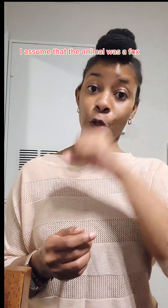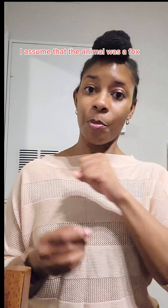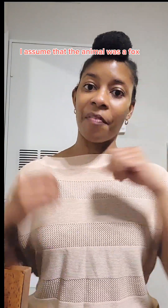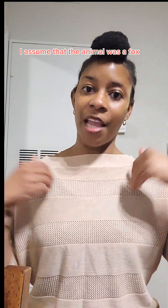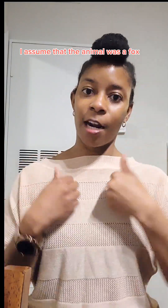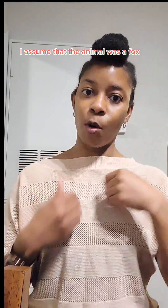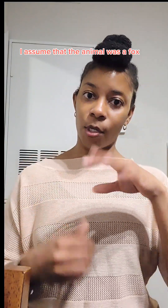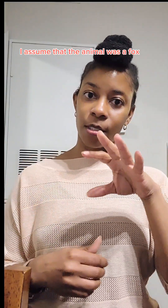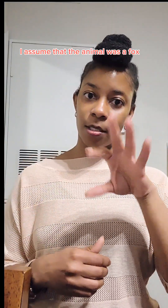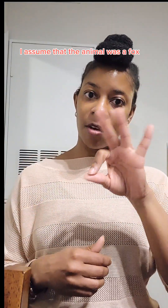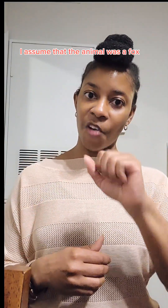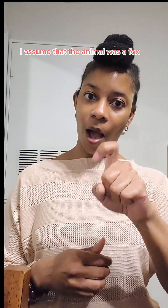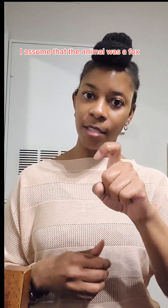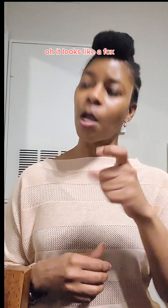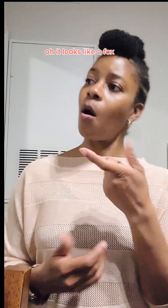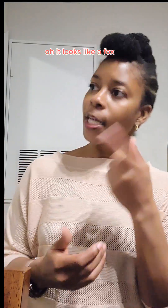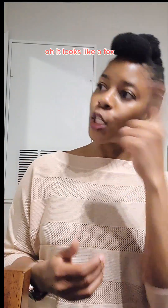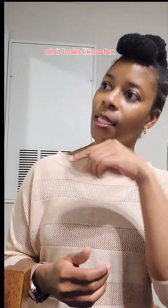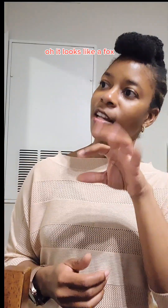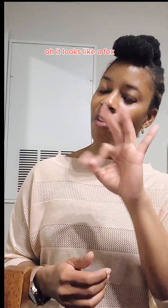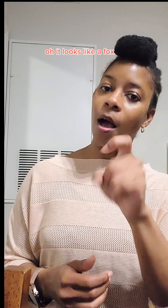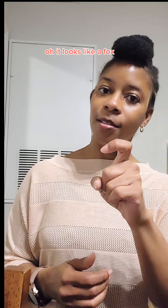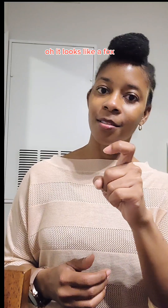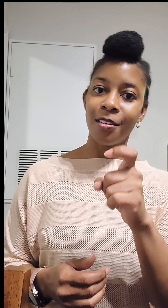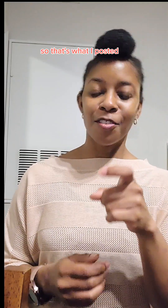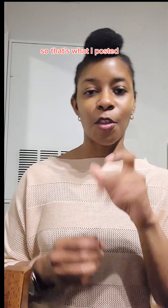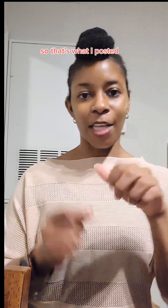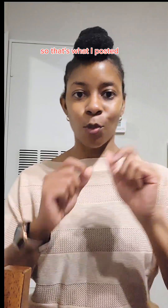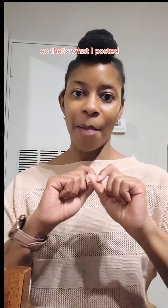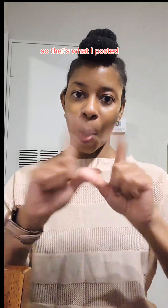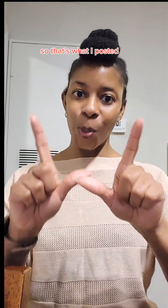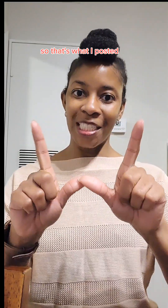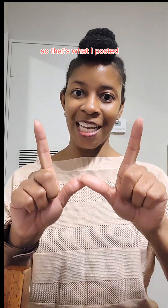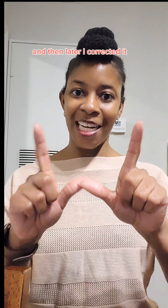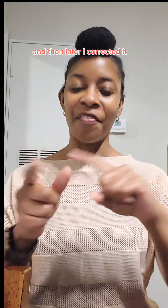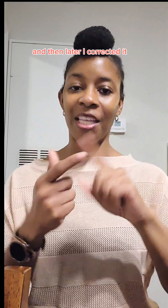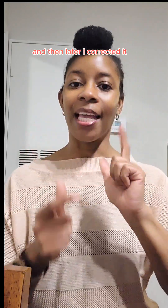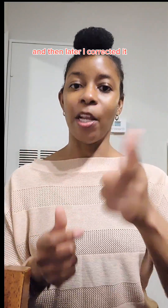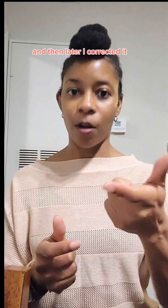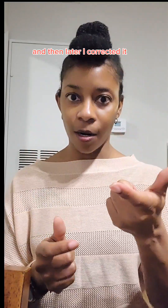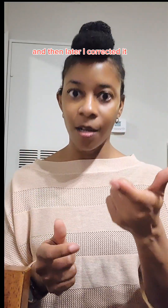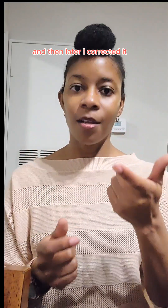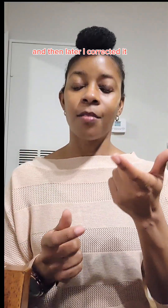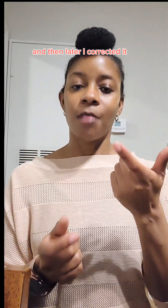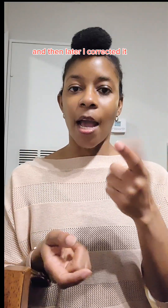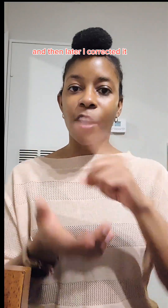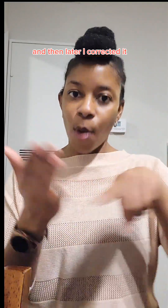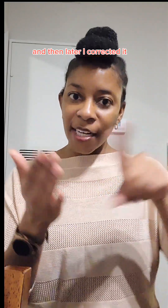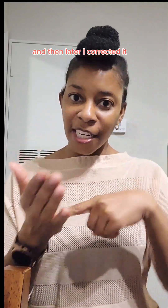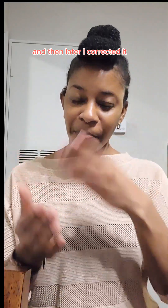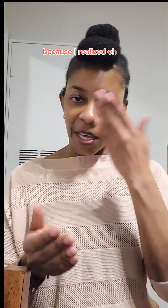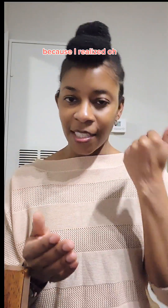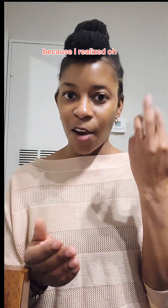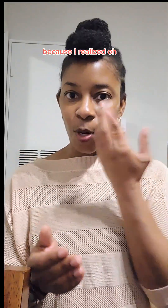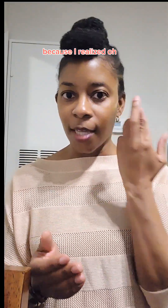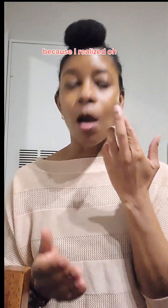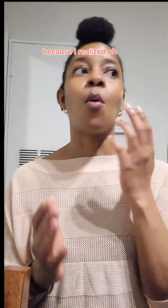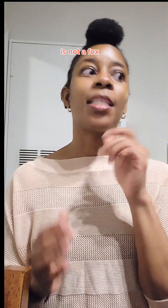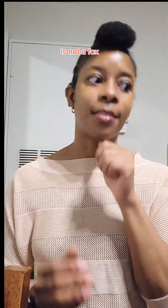that the animal was a fox. I'm like, oh, it looks like a fox. So that's what I posted, and then later I corrected it because I realized, oh, it's not